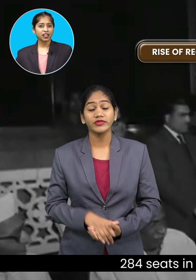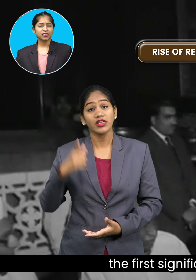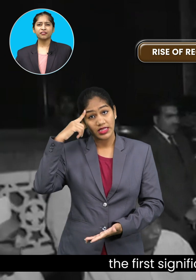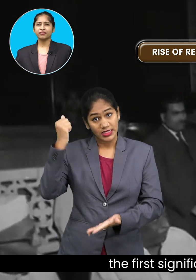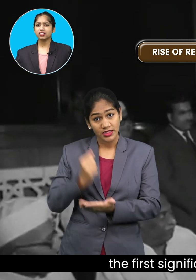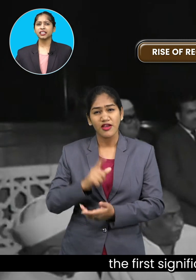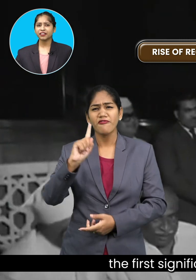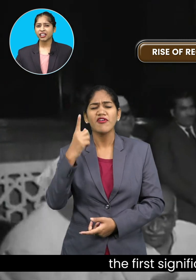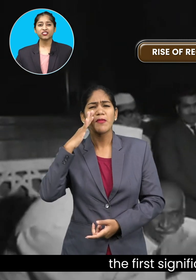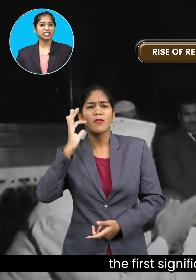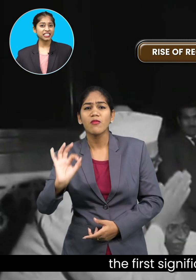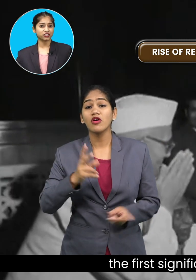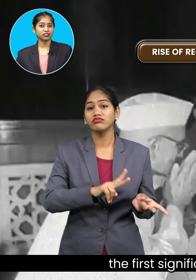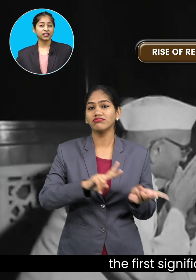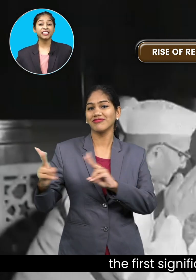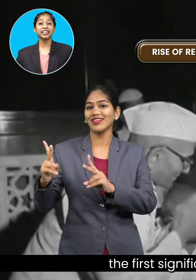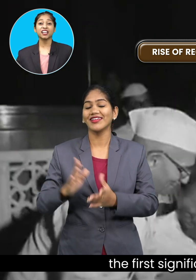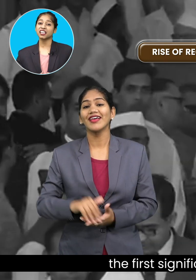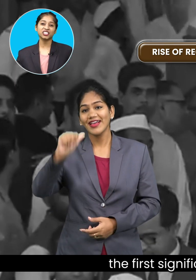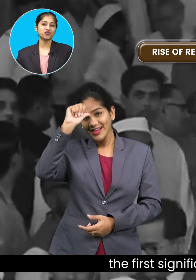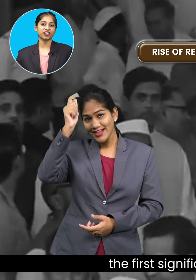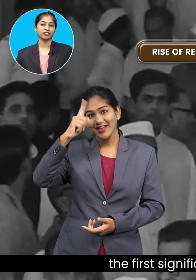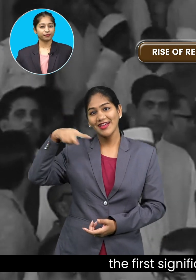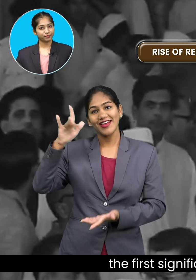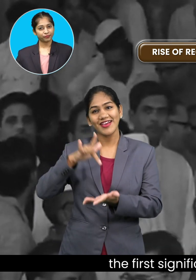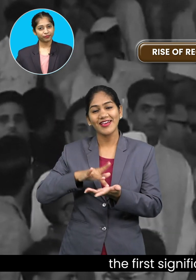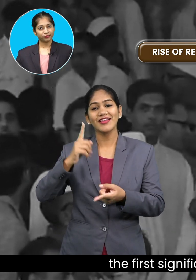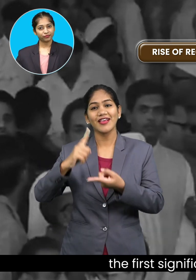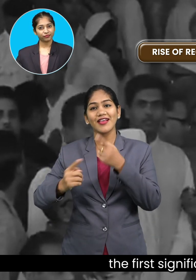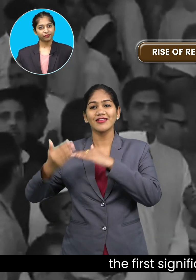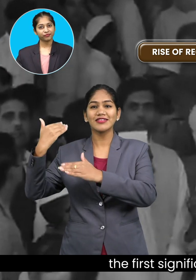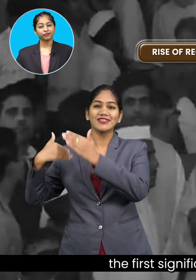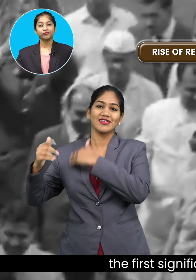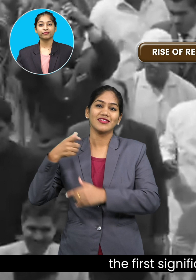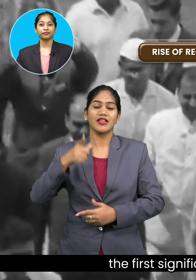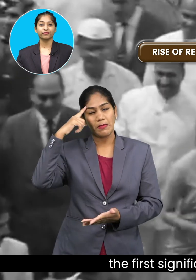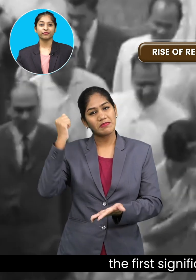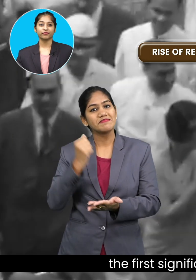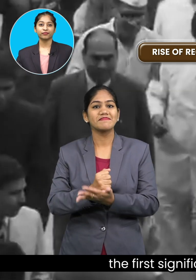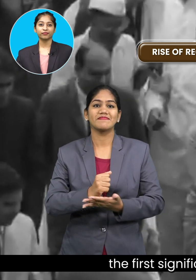Marking the first significant transition in India's history.